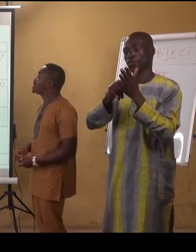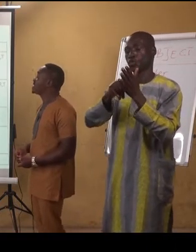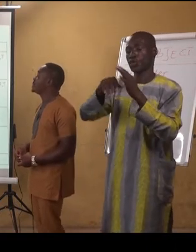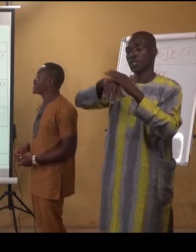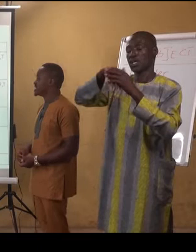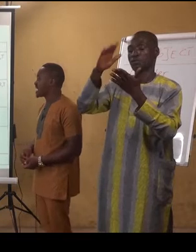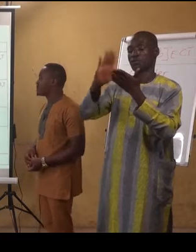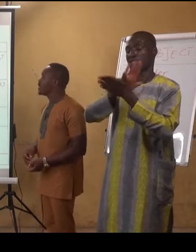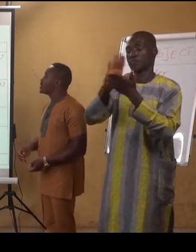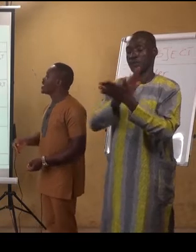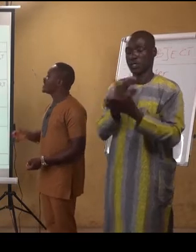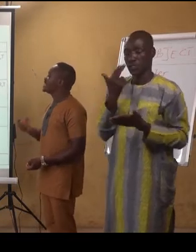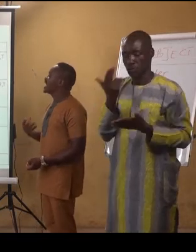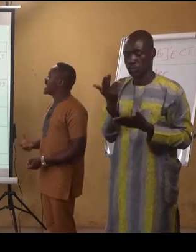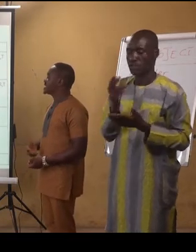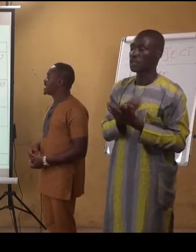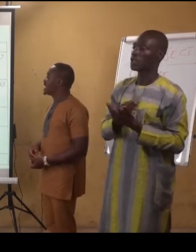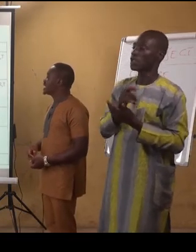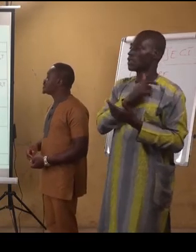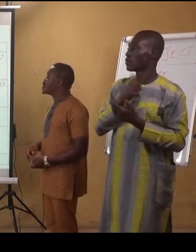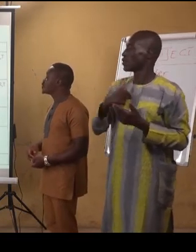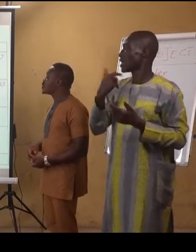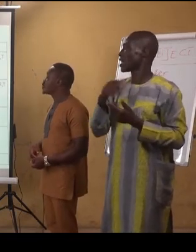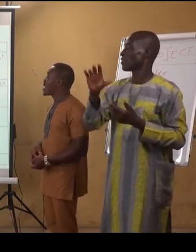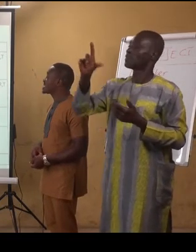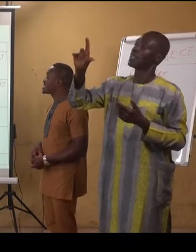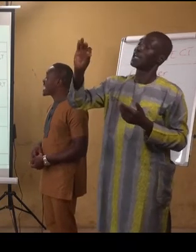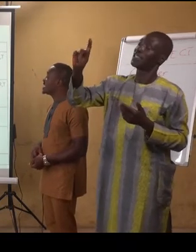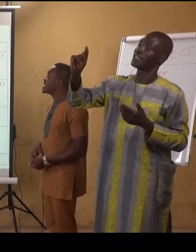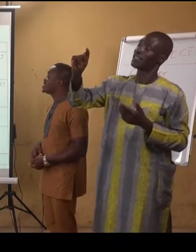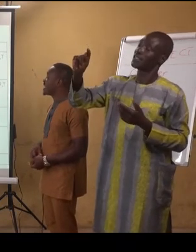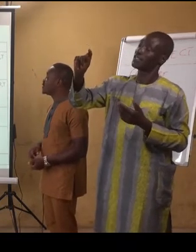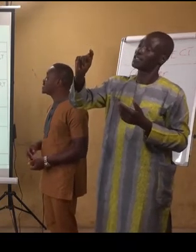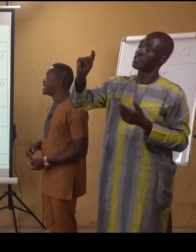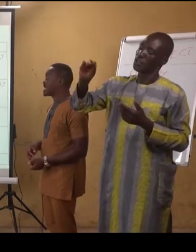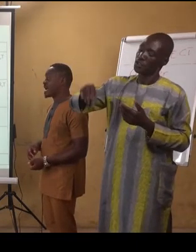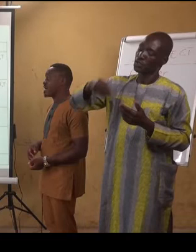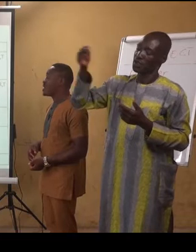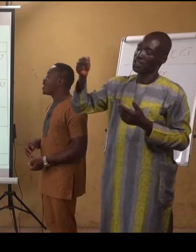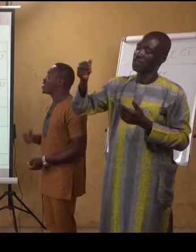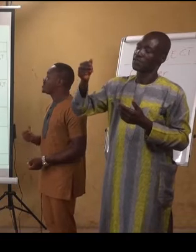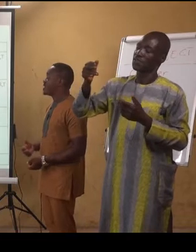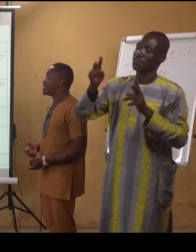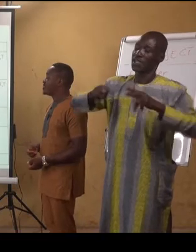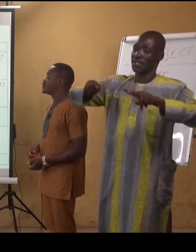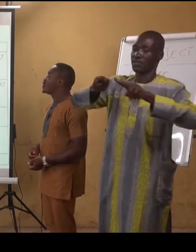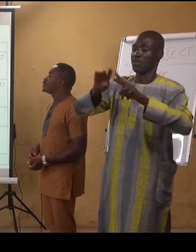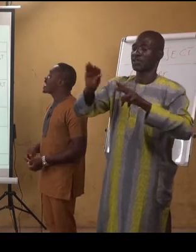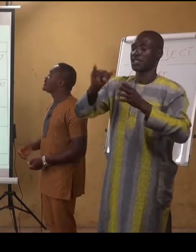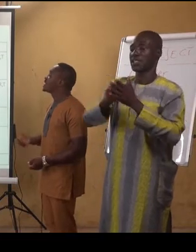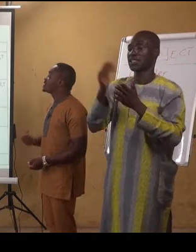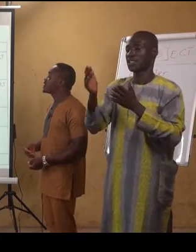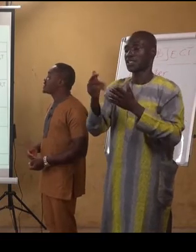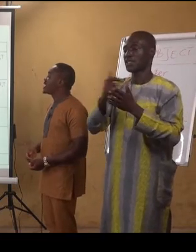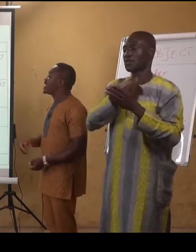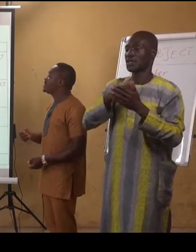paper using a printer. We have the let. Let is used to assign a value data or a variable. We